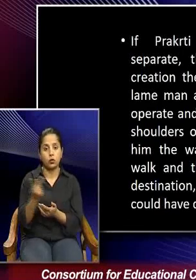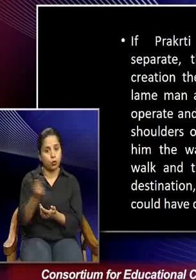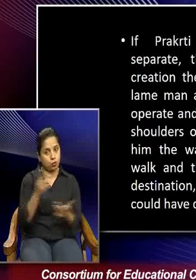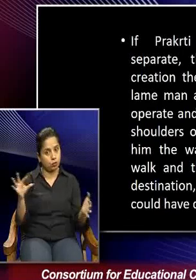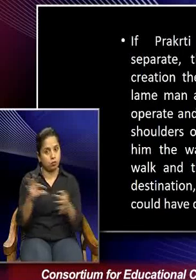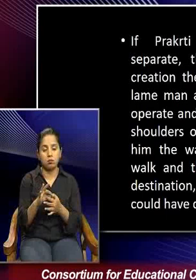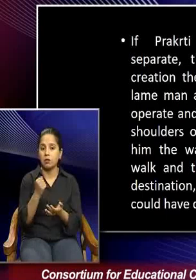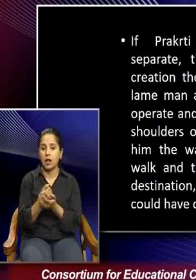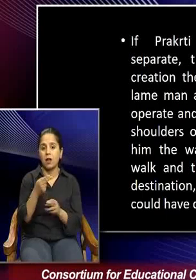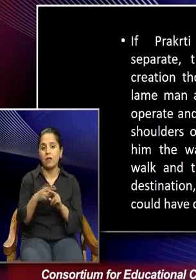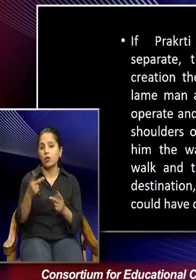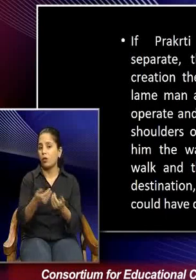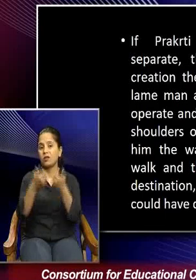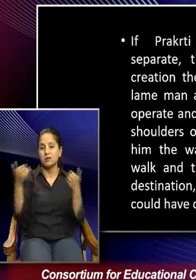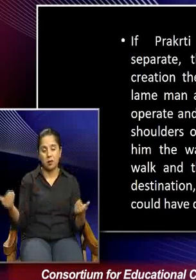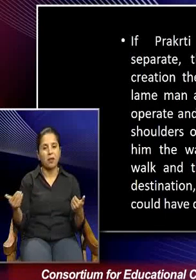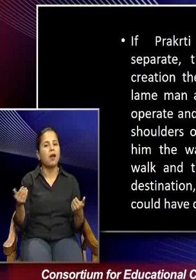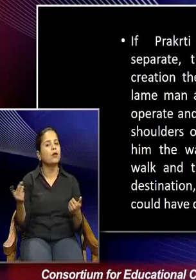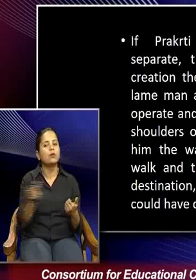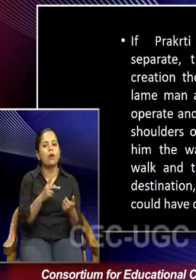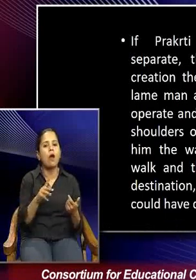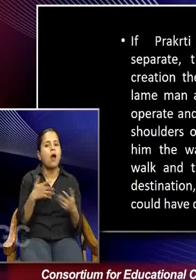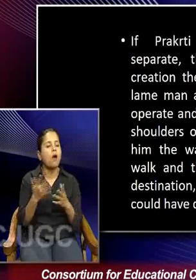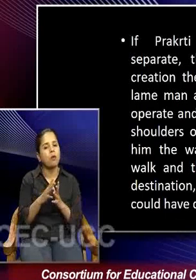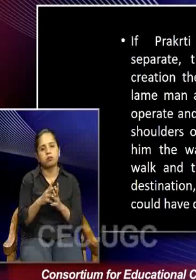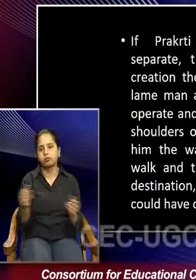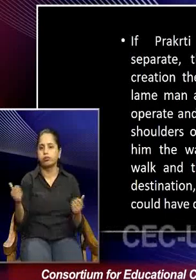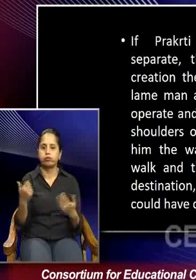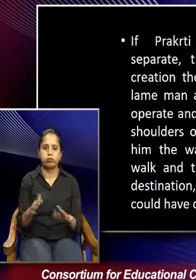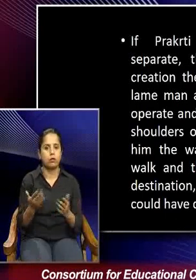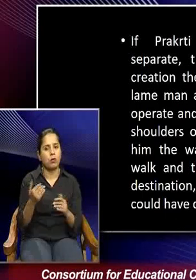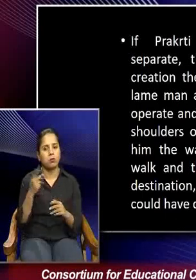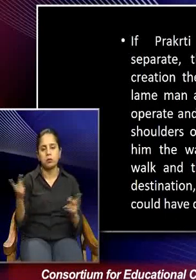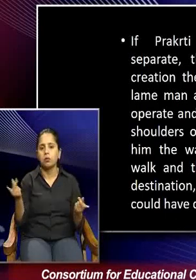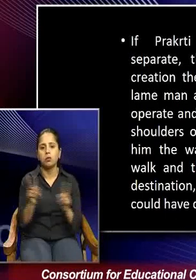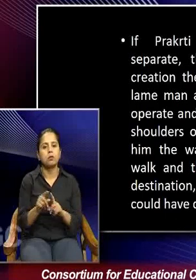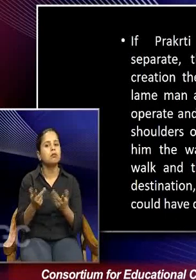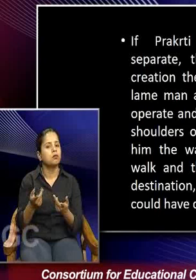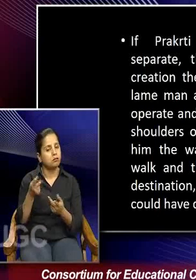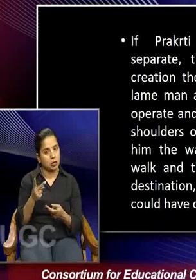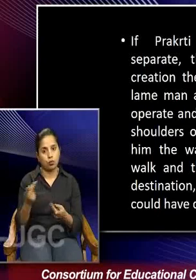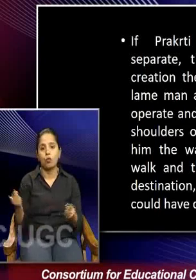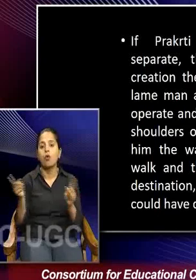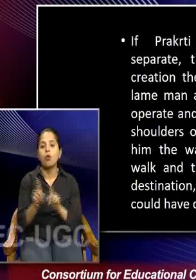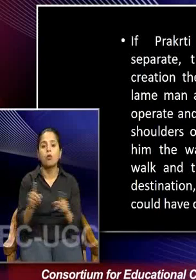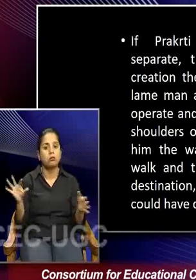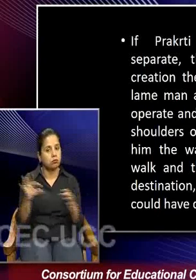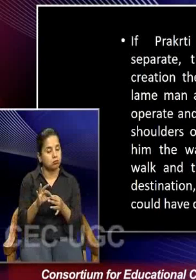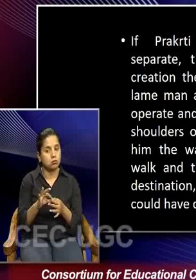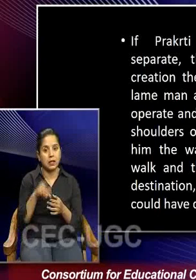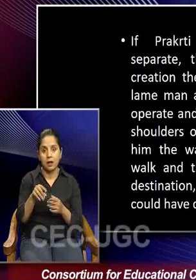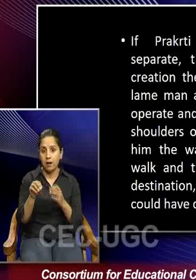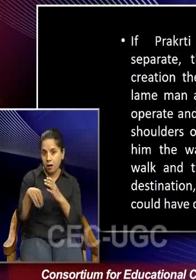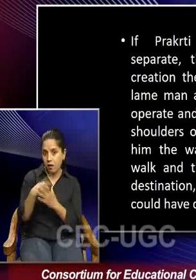contact. If they don't come in contact, there will be dissolution. So the evolution